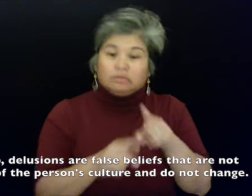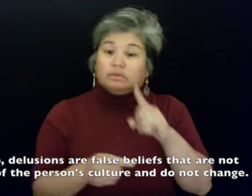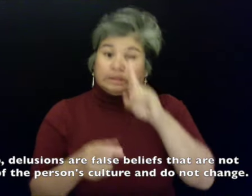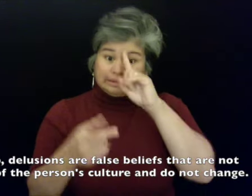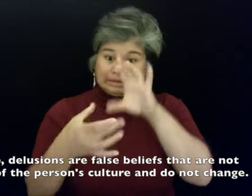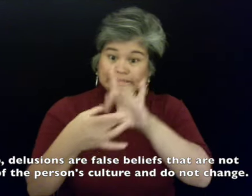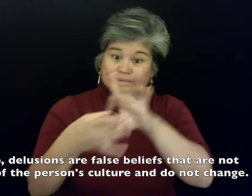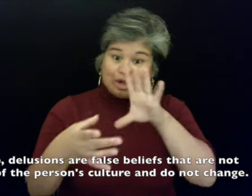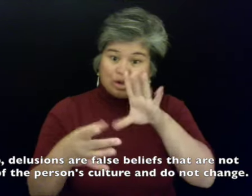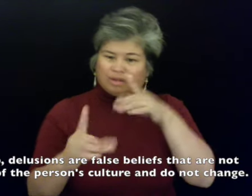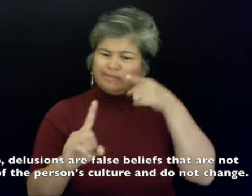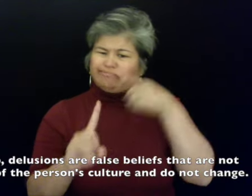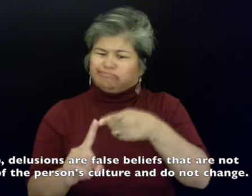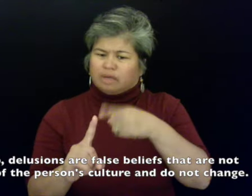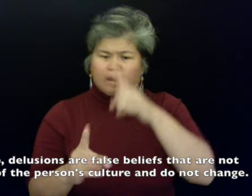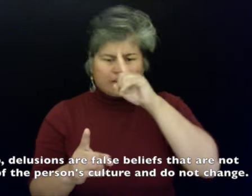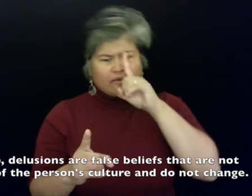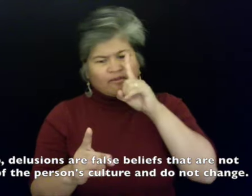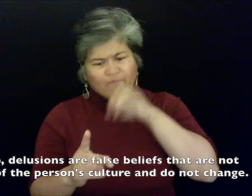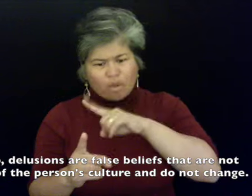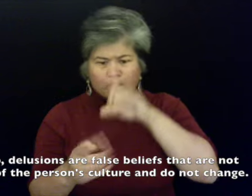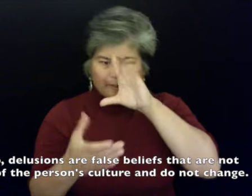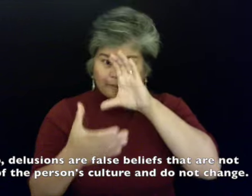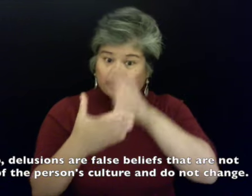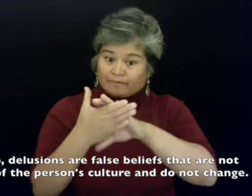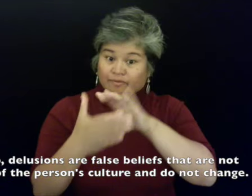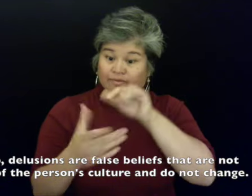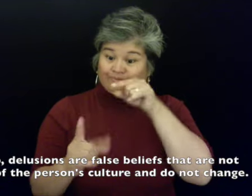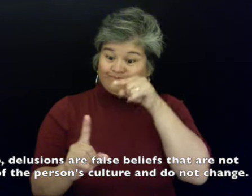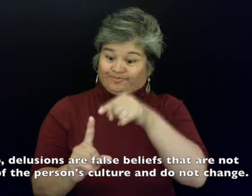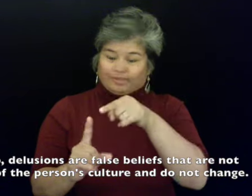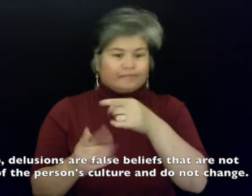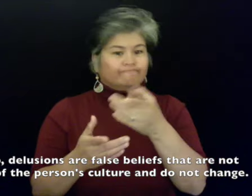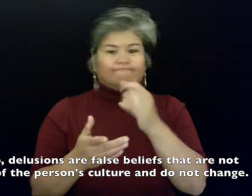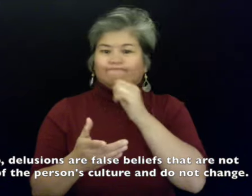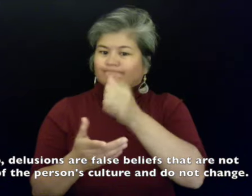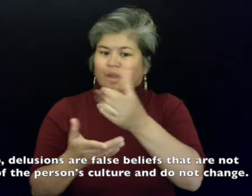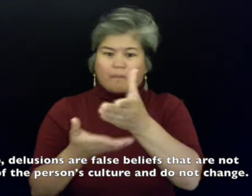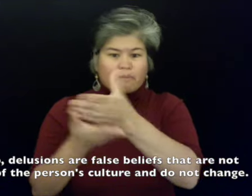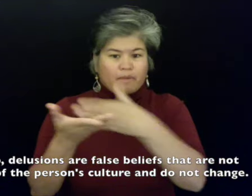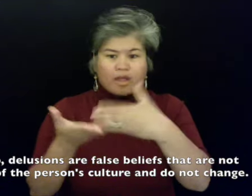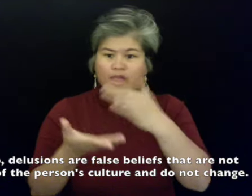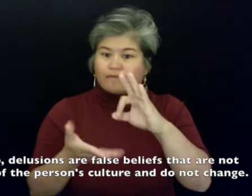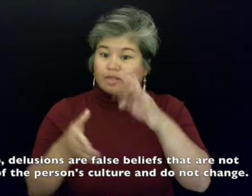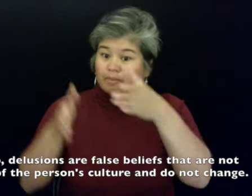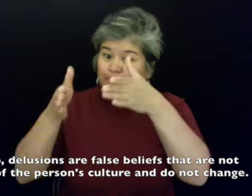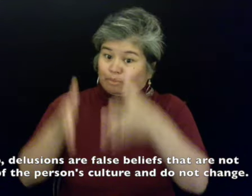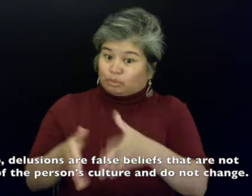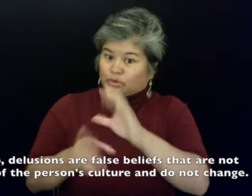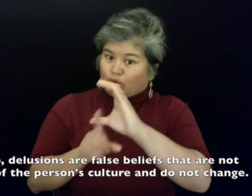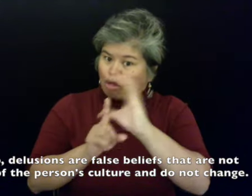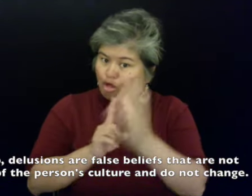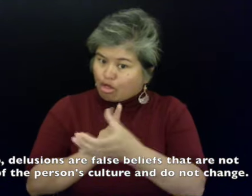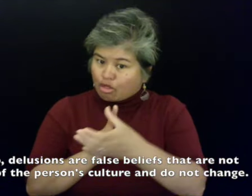Also, delusions are false beliefs that are not a part of the person's culture and do not